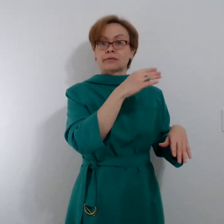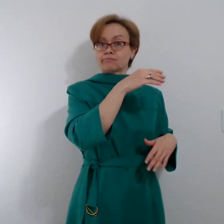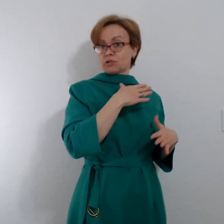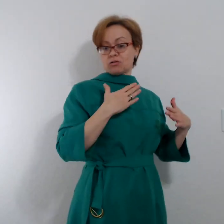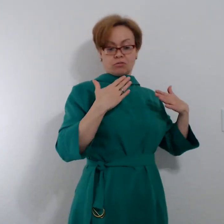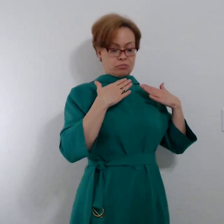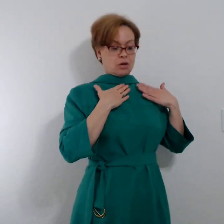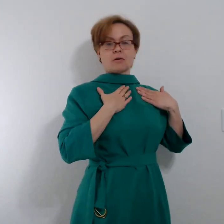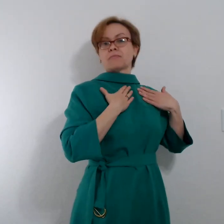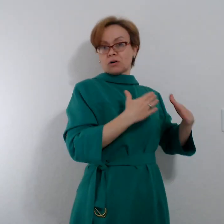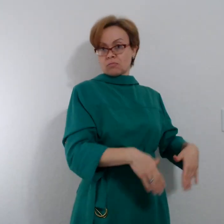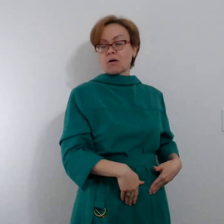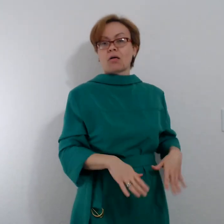big boned.